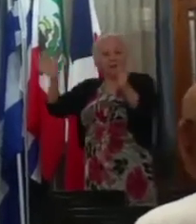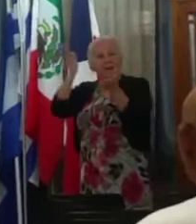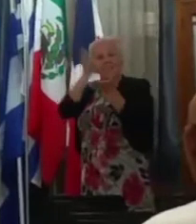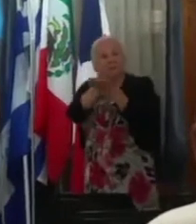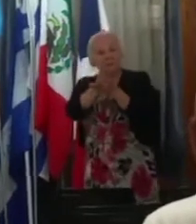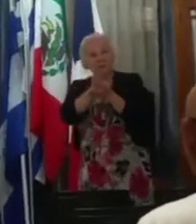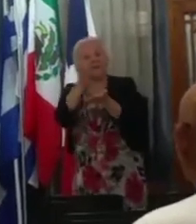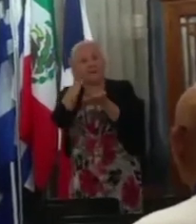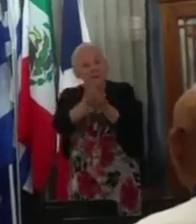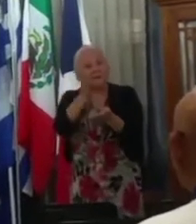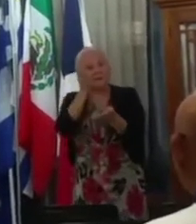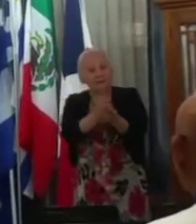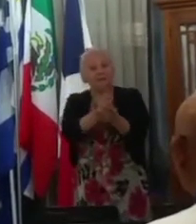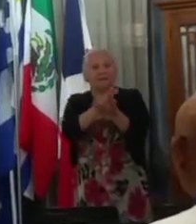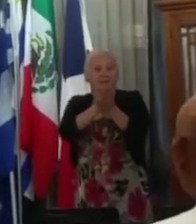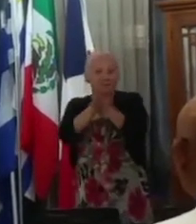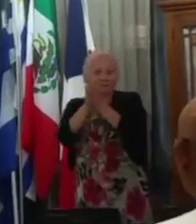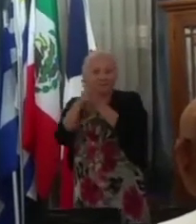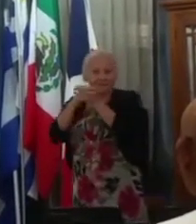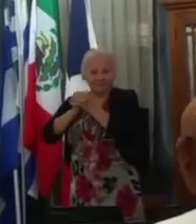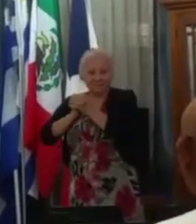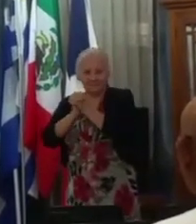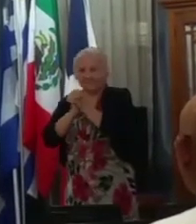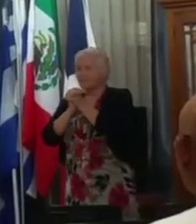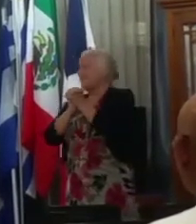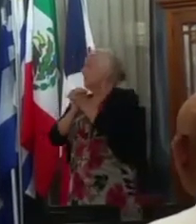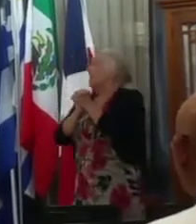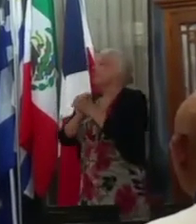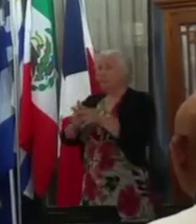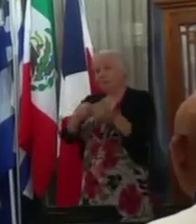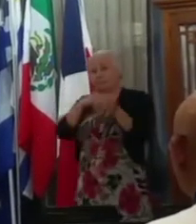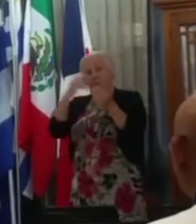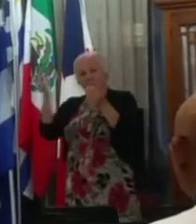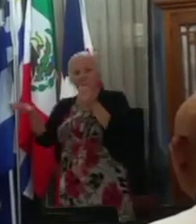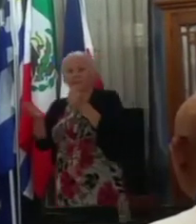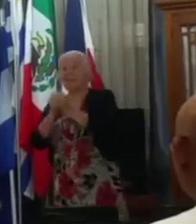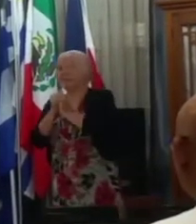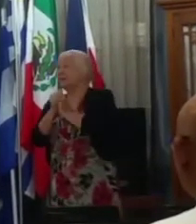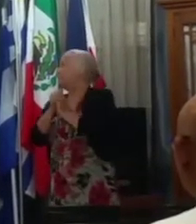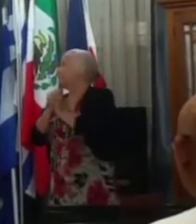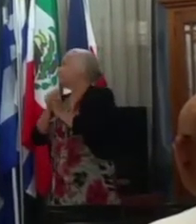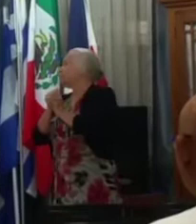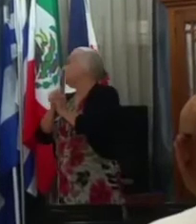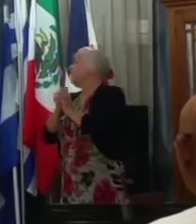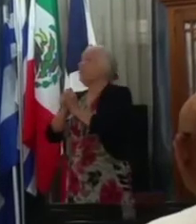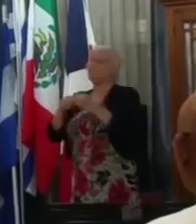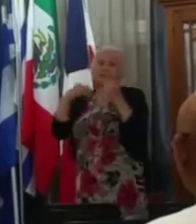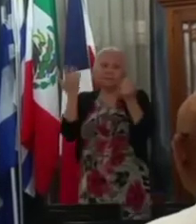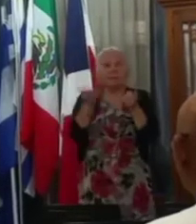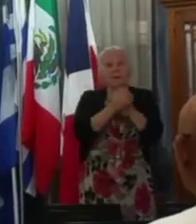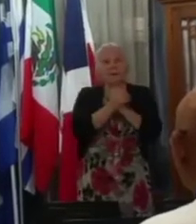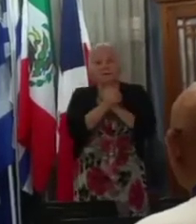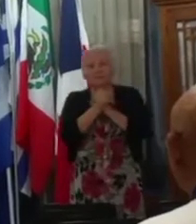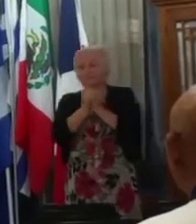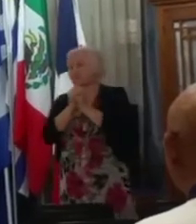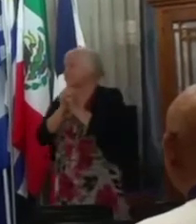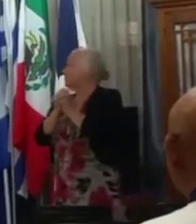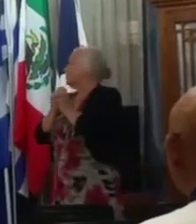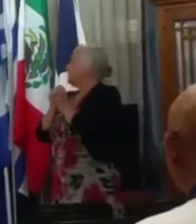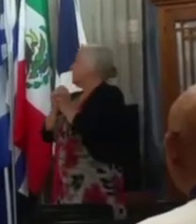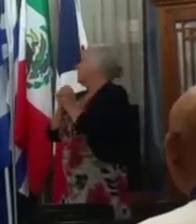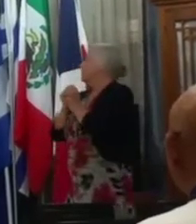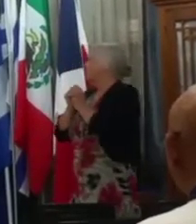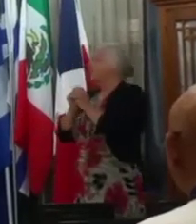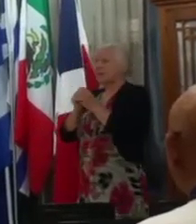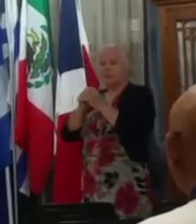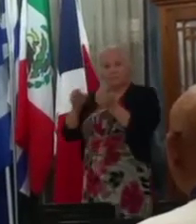que era la prueba de que él tenía que salir. So the next morning, la próxima mañana, I came into work, voy a trabajar, started